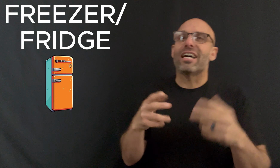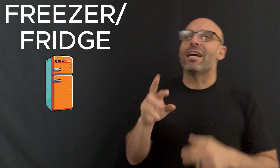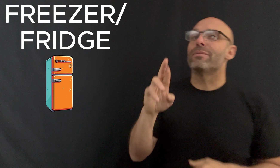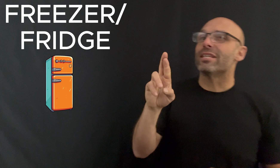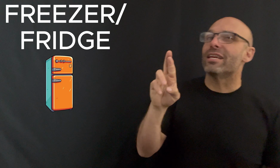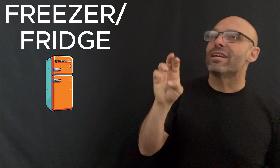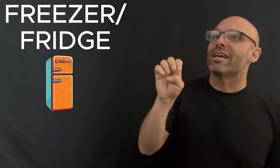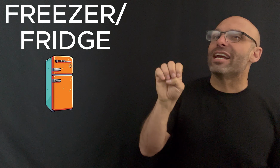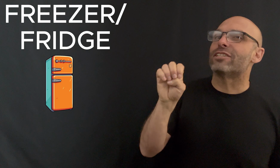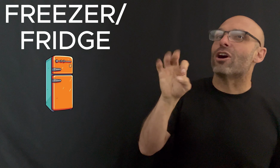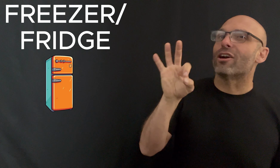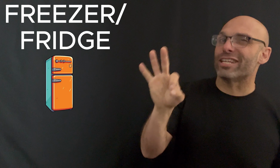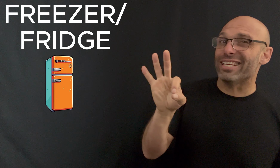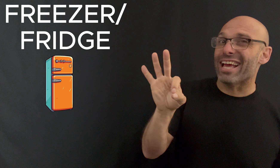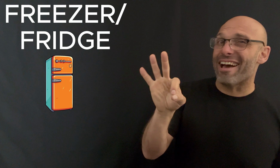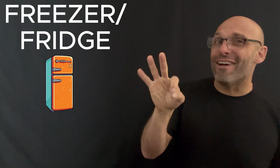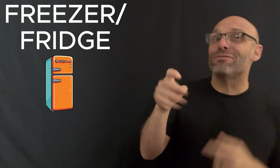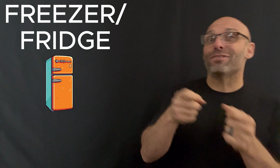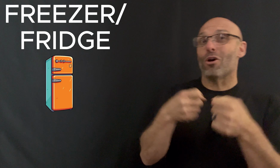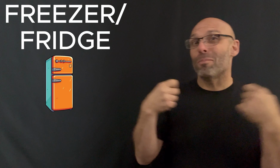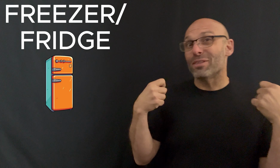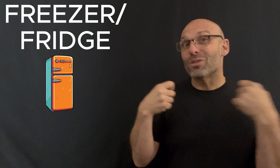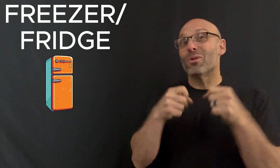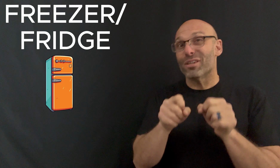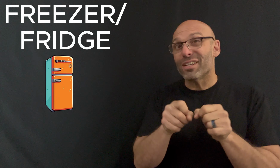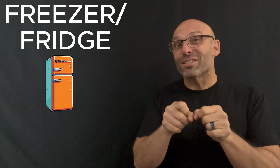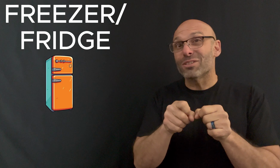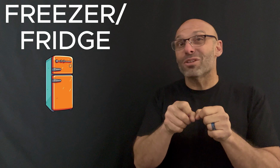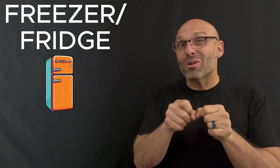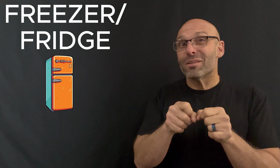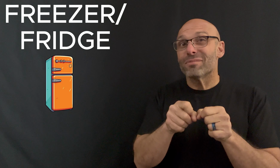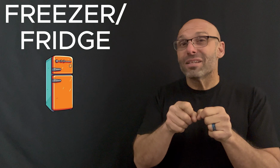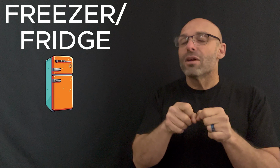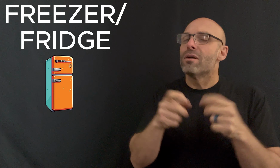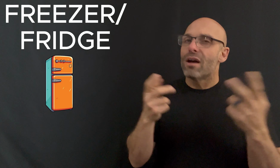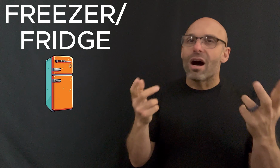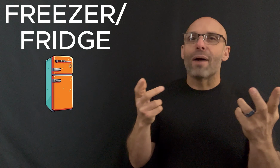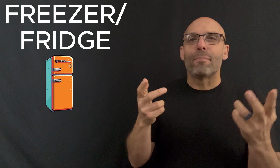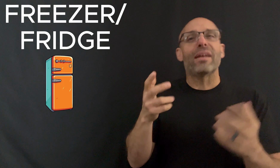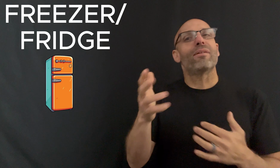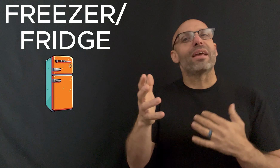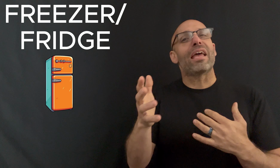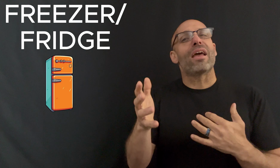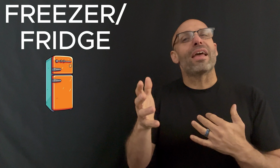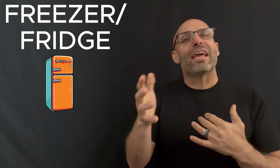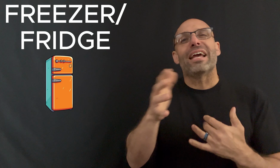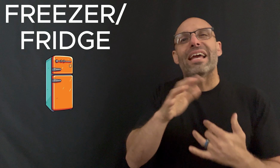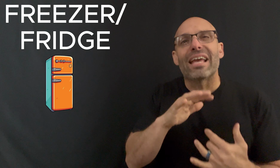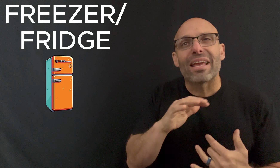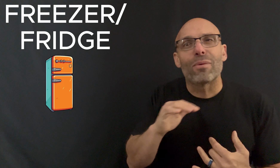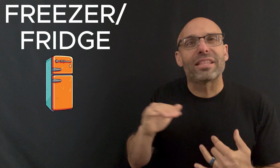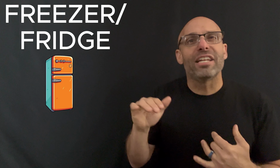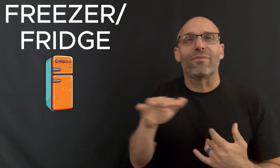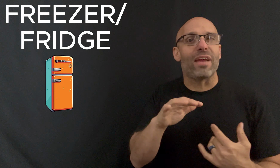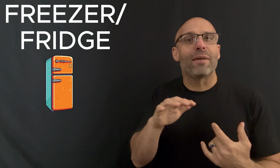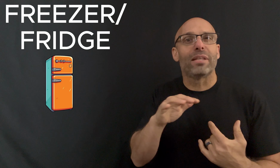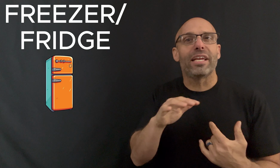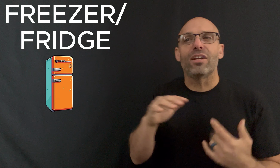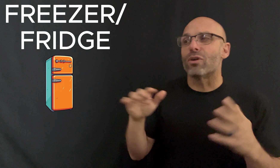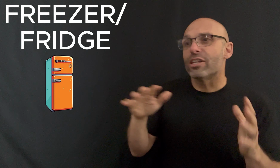Oftentimes, it's REF, open the door and close the door. But within the family or in your